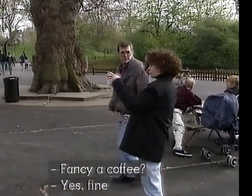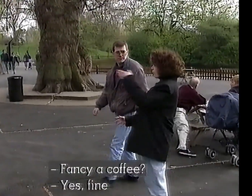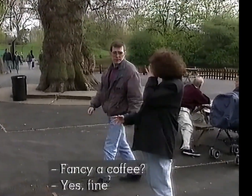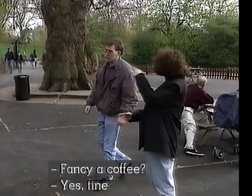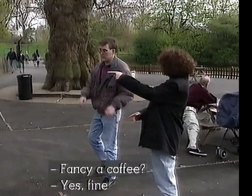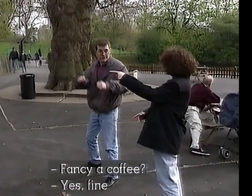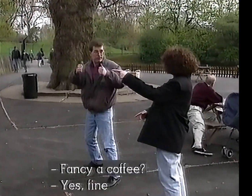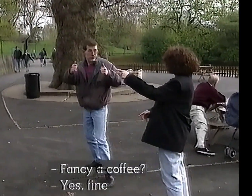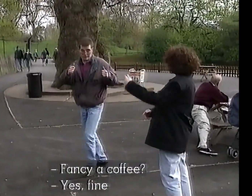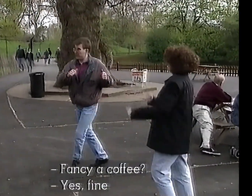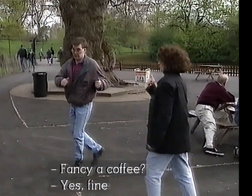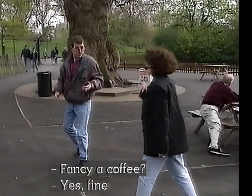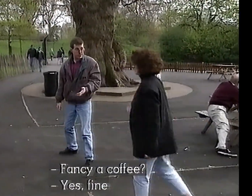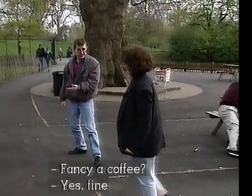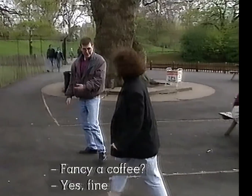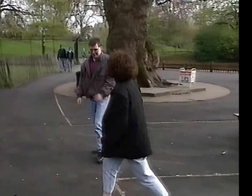Fancy a coffee? Yeah, fine.